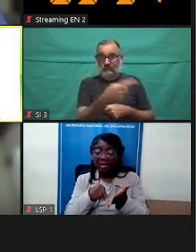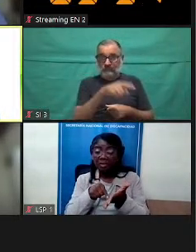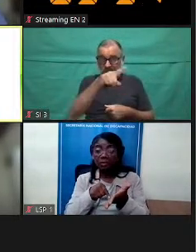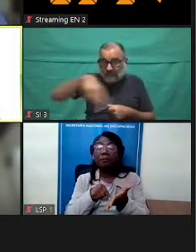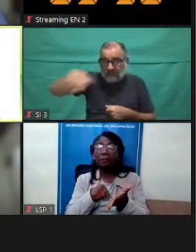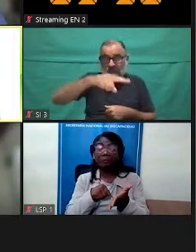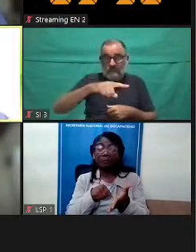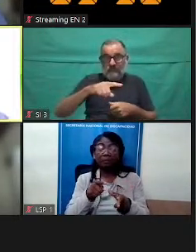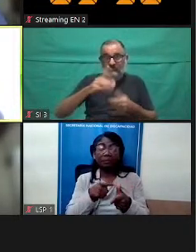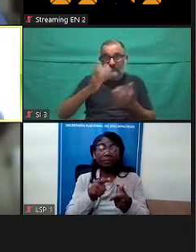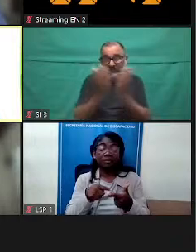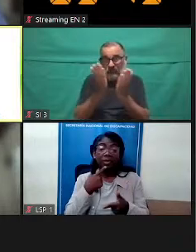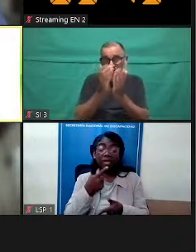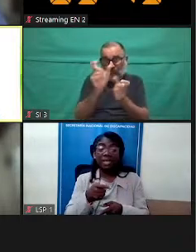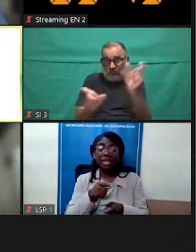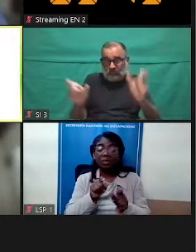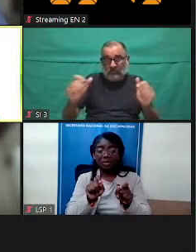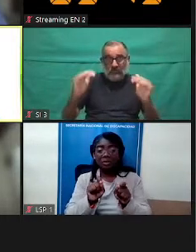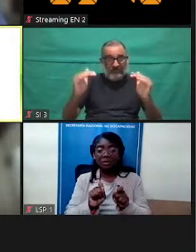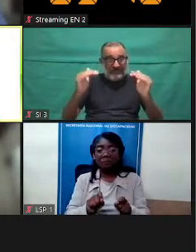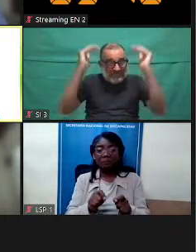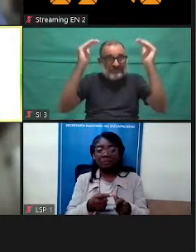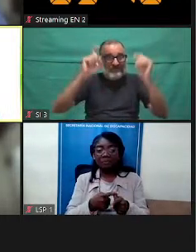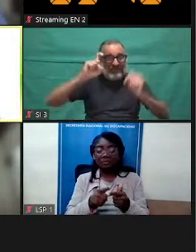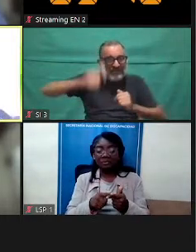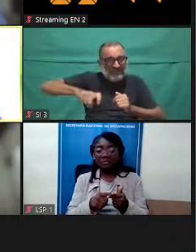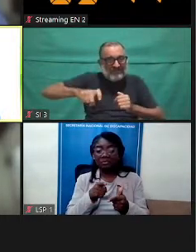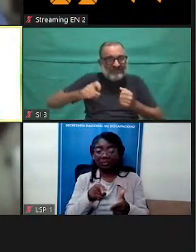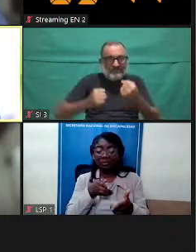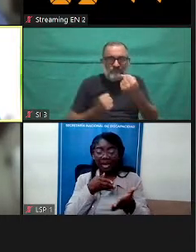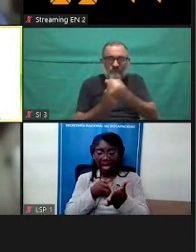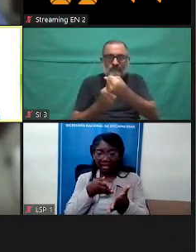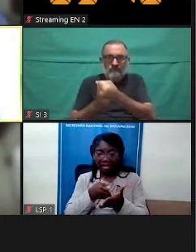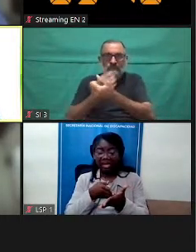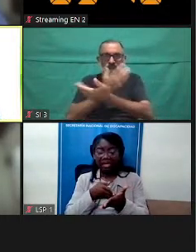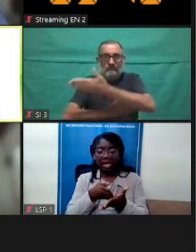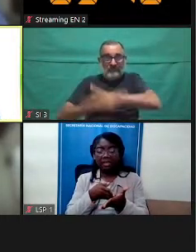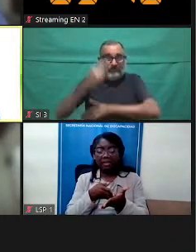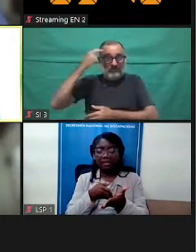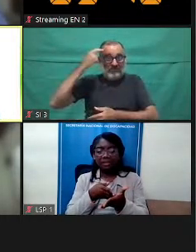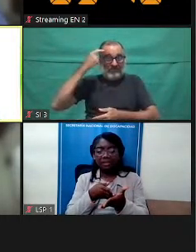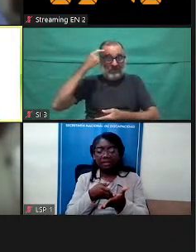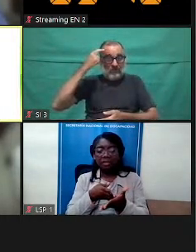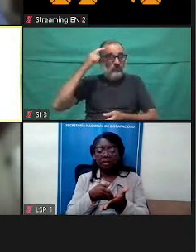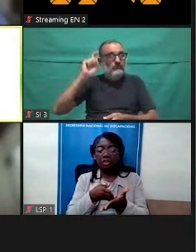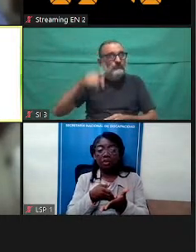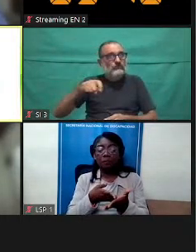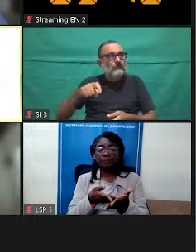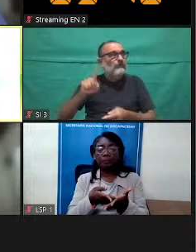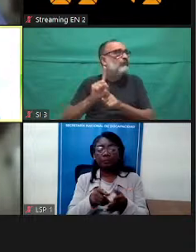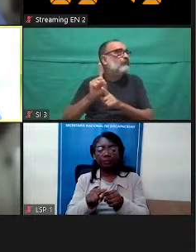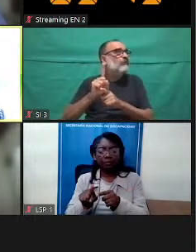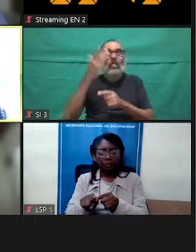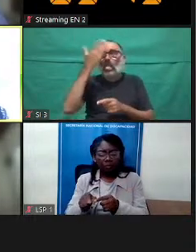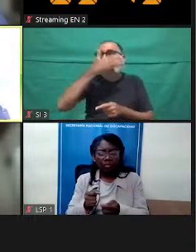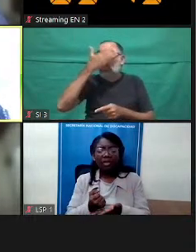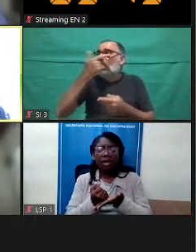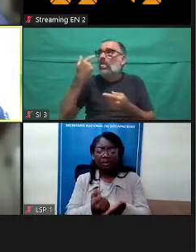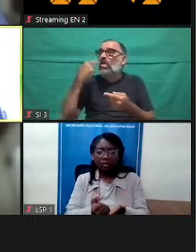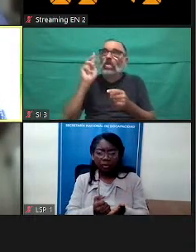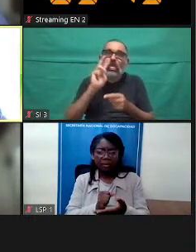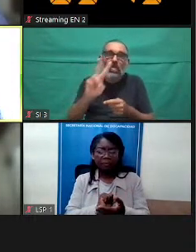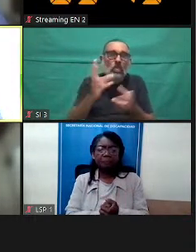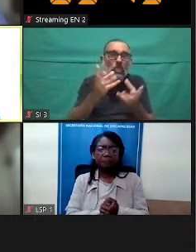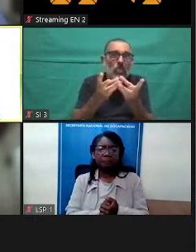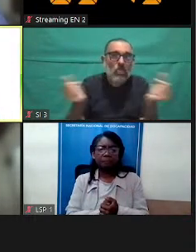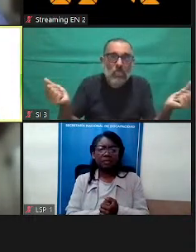invisible and discriminated from education we haven't been able to work on barriers supports intensity of supports and so